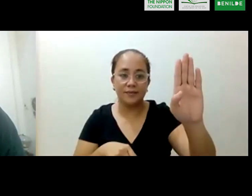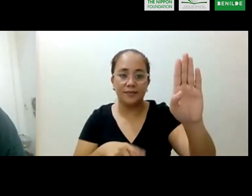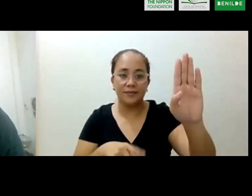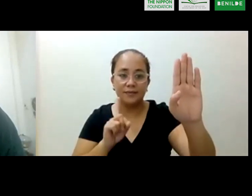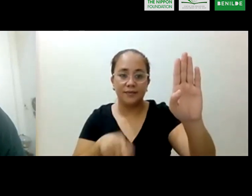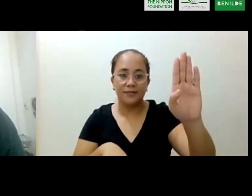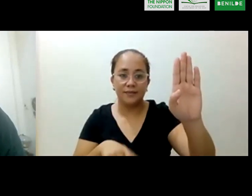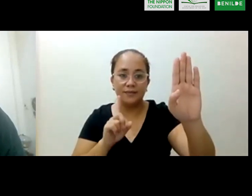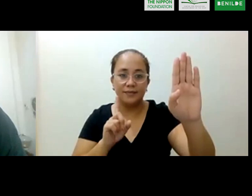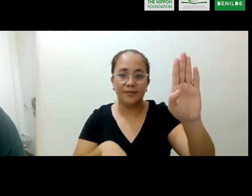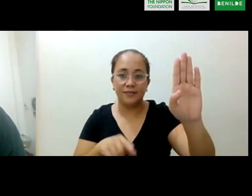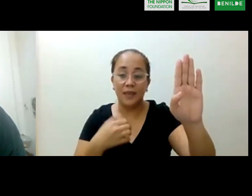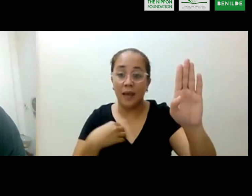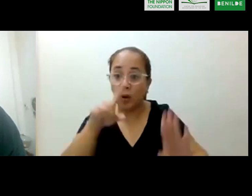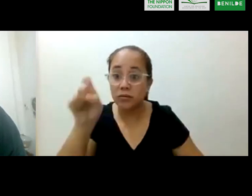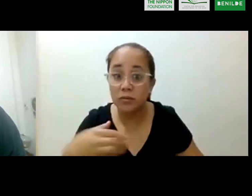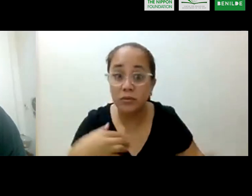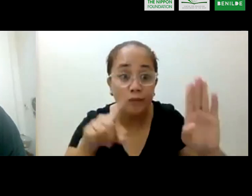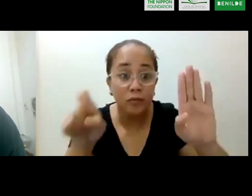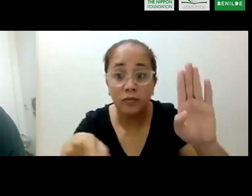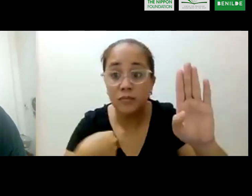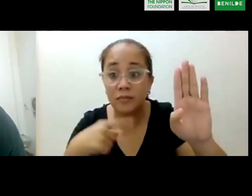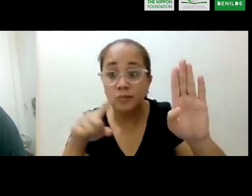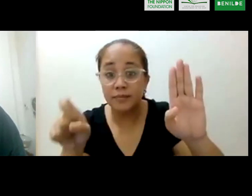Any question on that one?